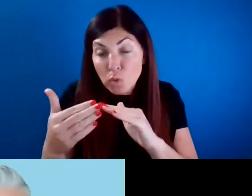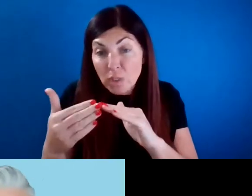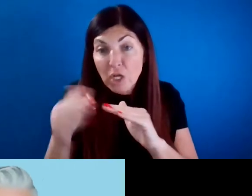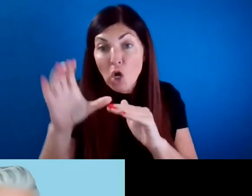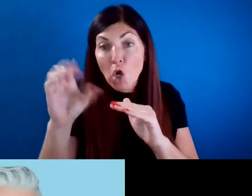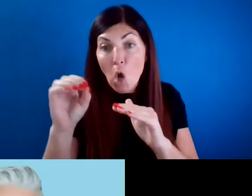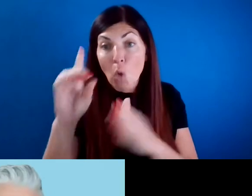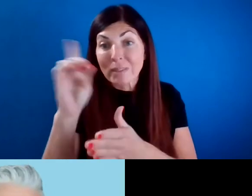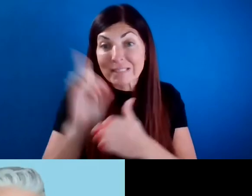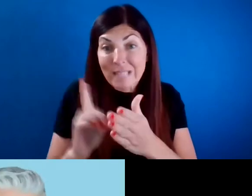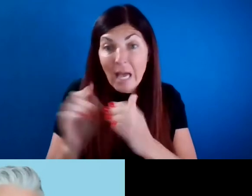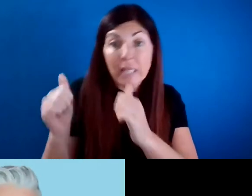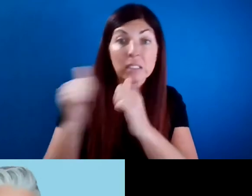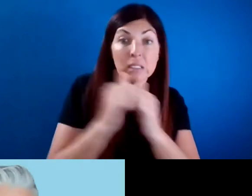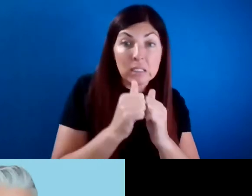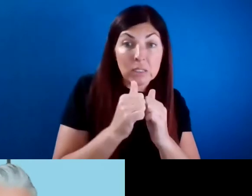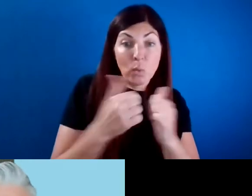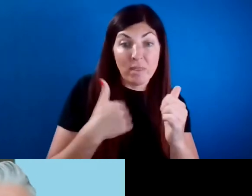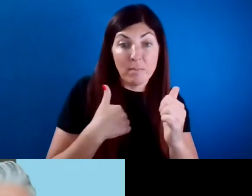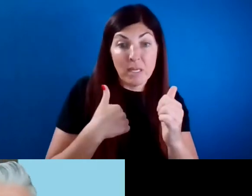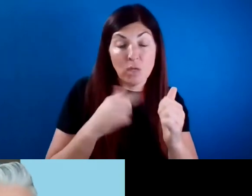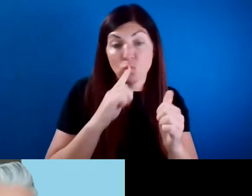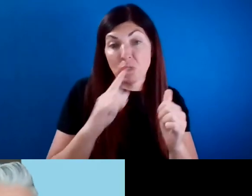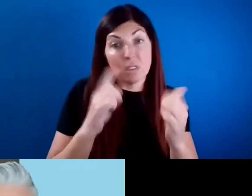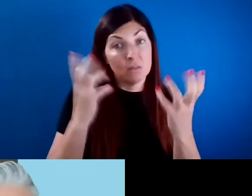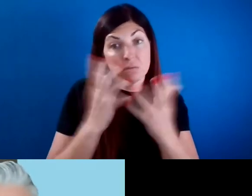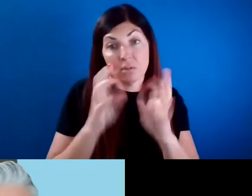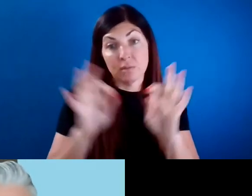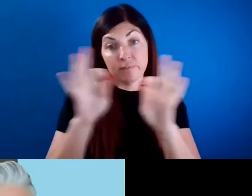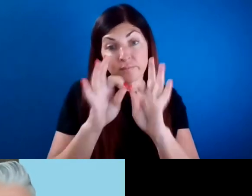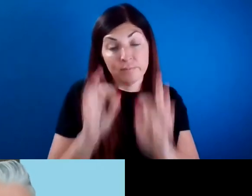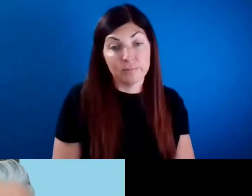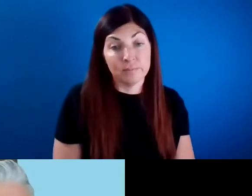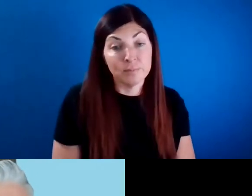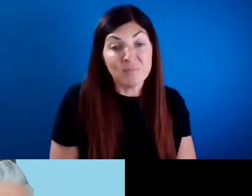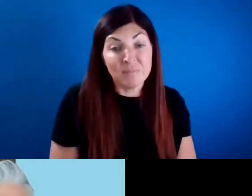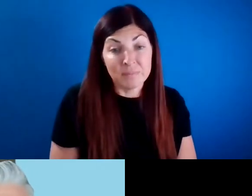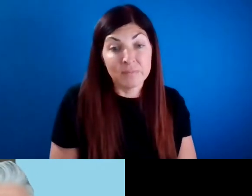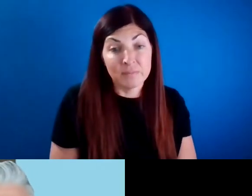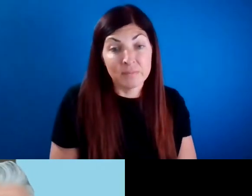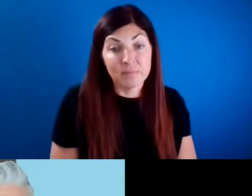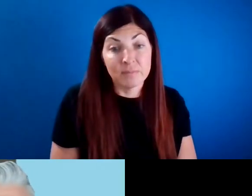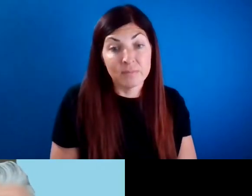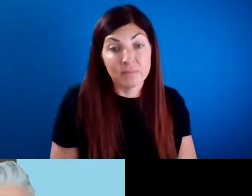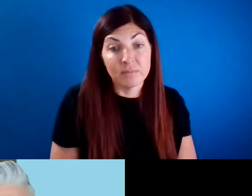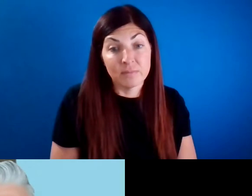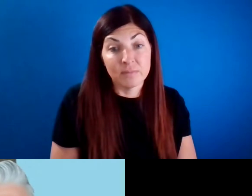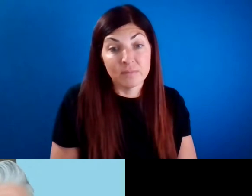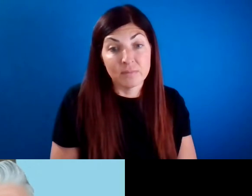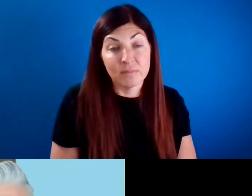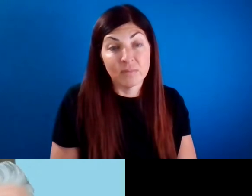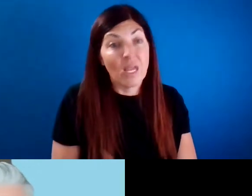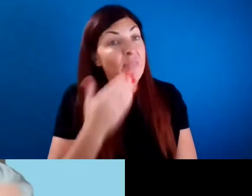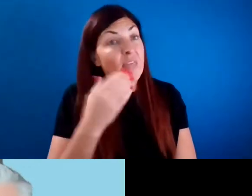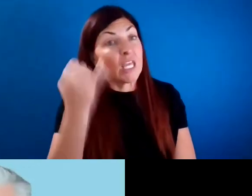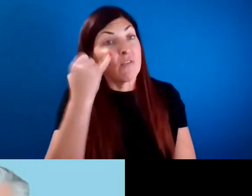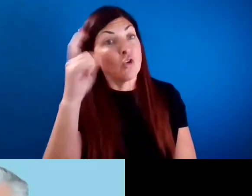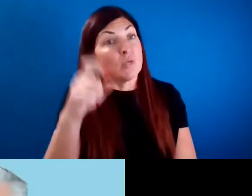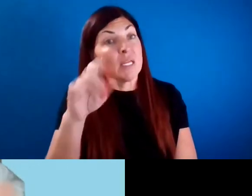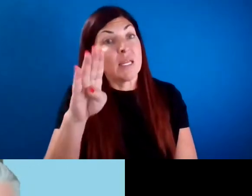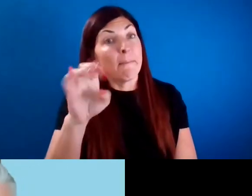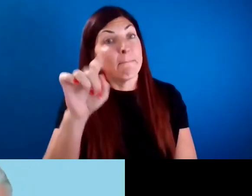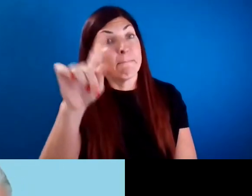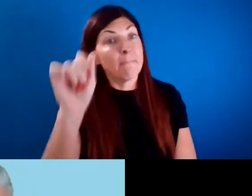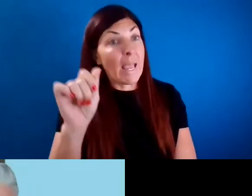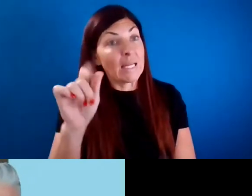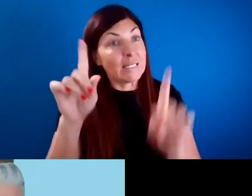really important to me. Awesome. Thank you so much. If you ever need a beta tester, you can call me. Oh, Nathan, I'm definitely going to